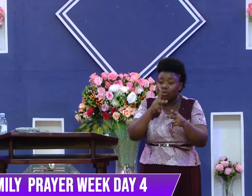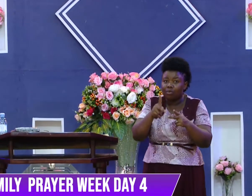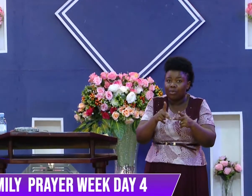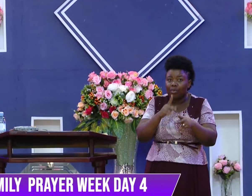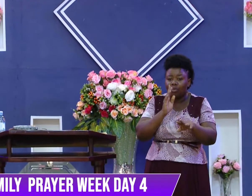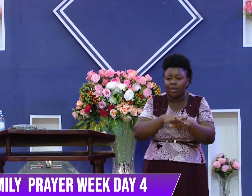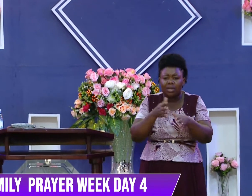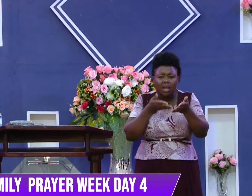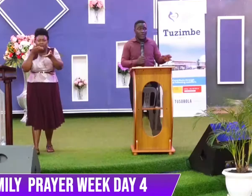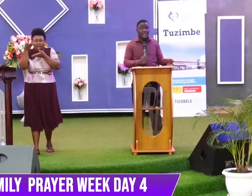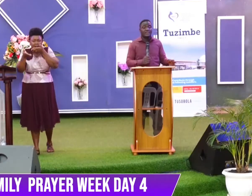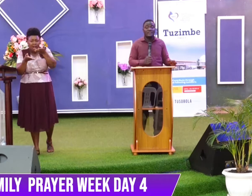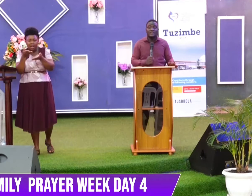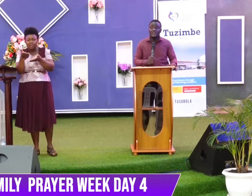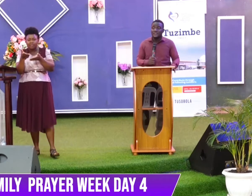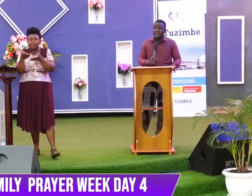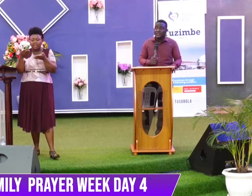You know, I went and did, and